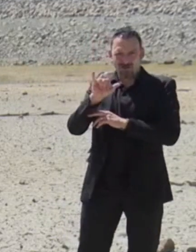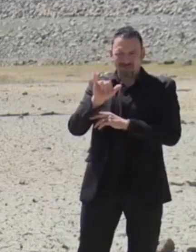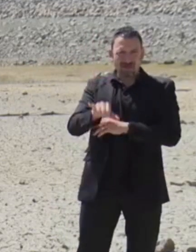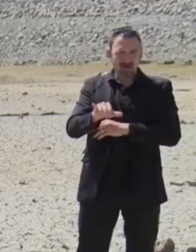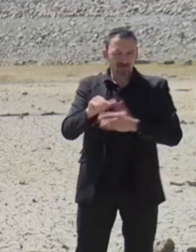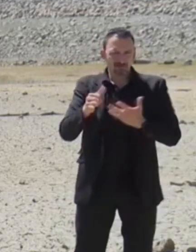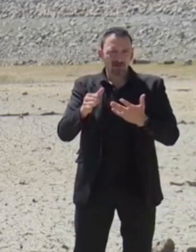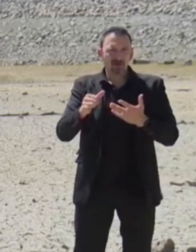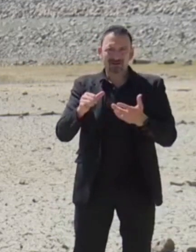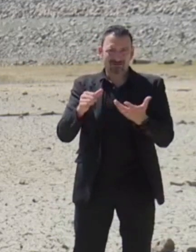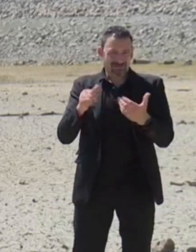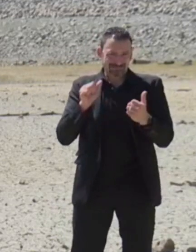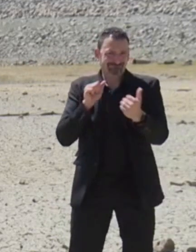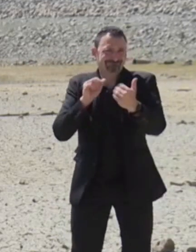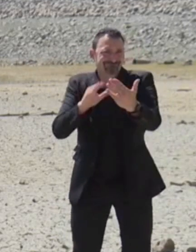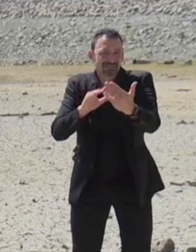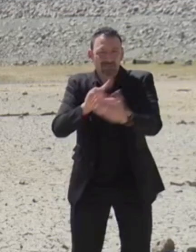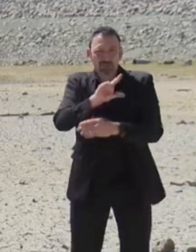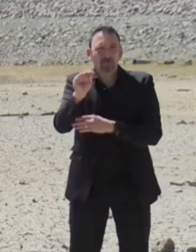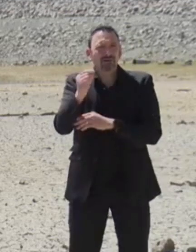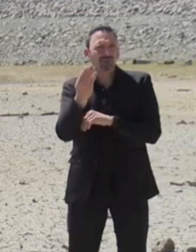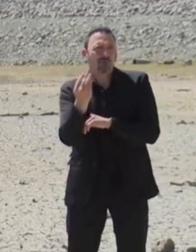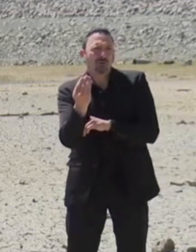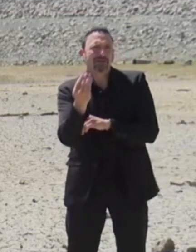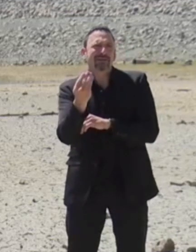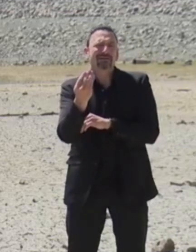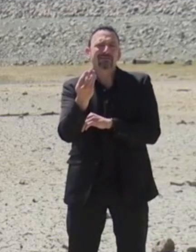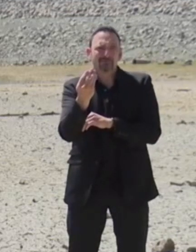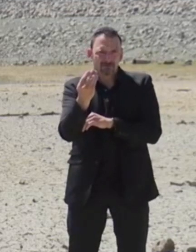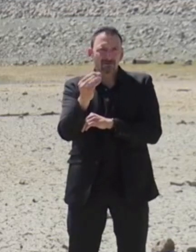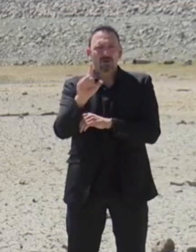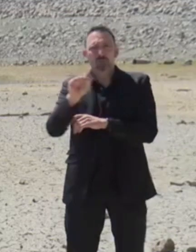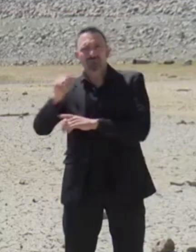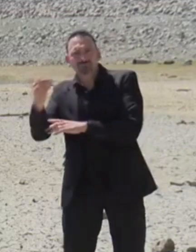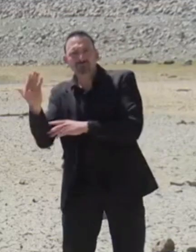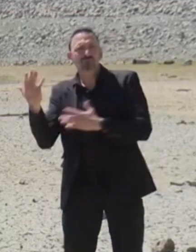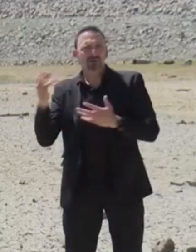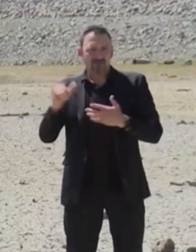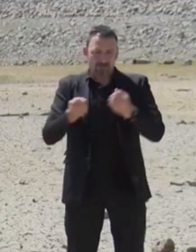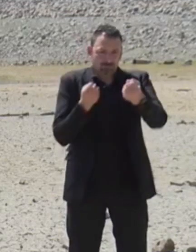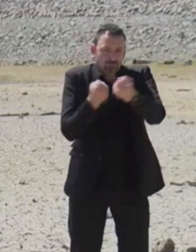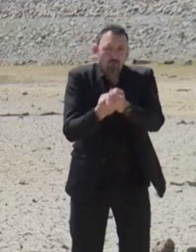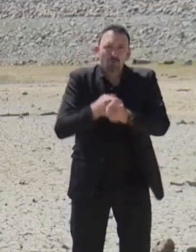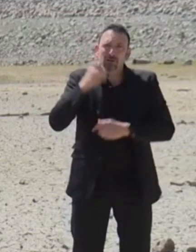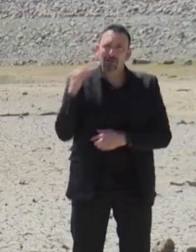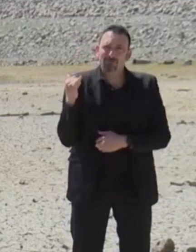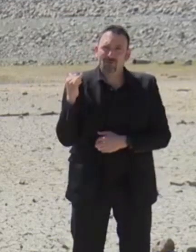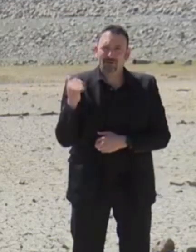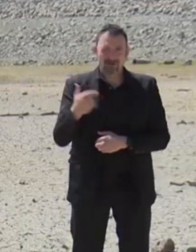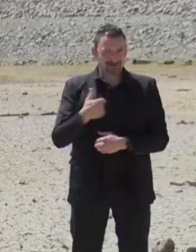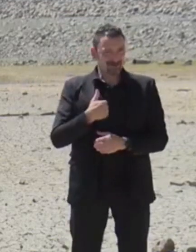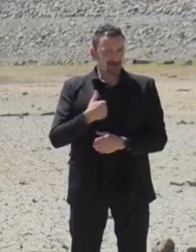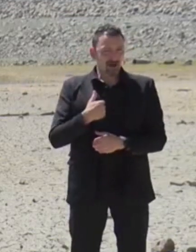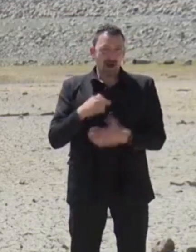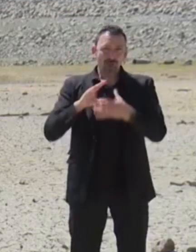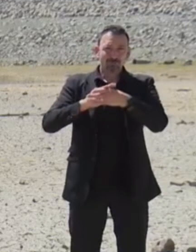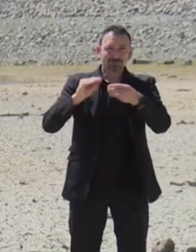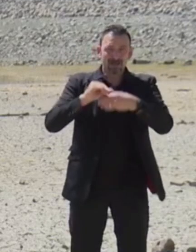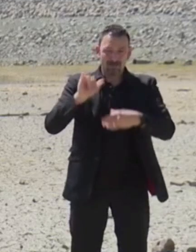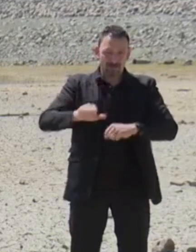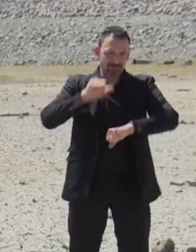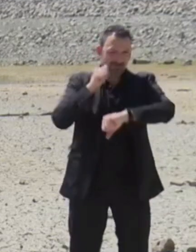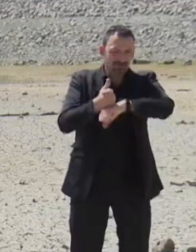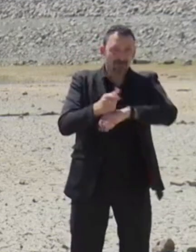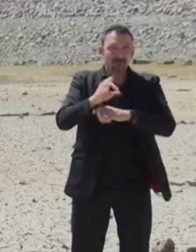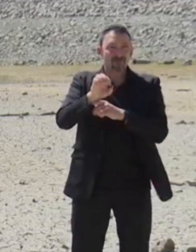we faced in 2013-2014, and it was supported by the state of California. And in fact, I would place that the birthplace of FIRO